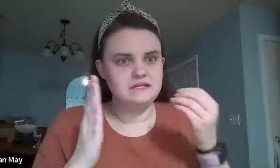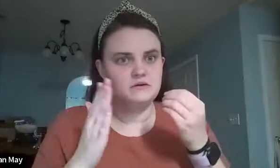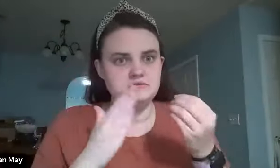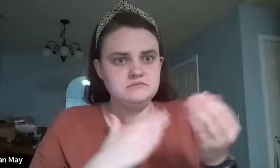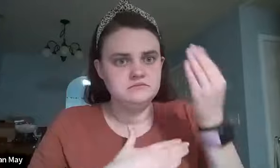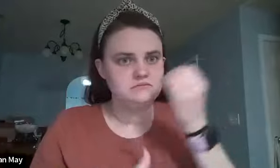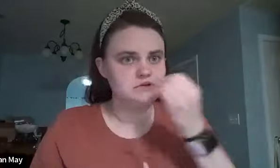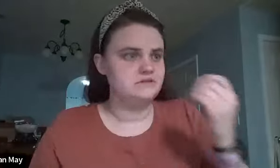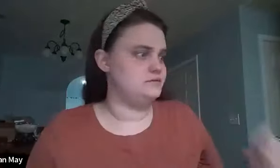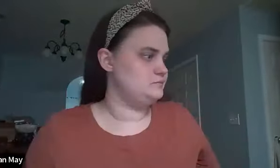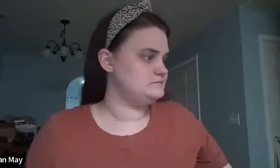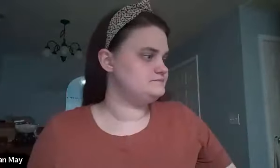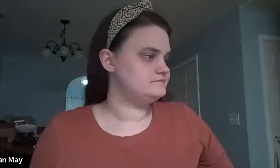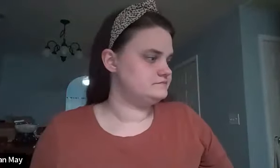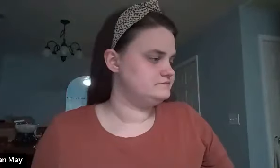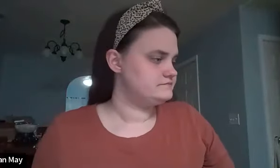doubt, morning food.